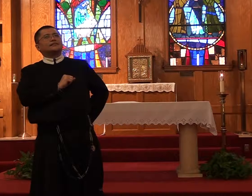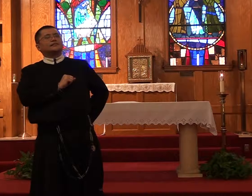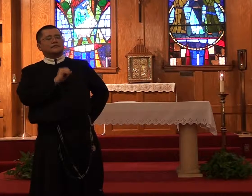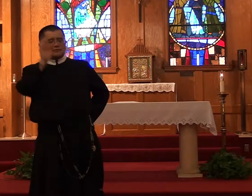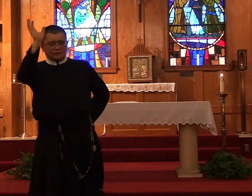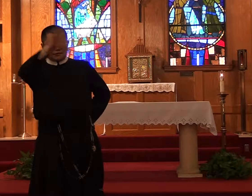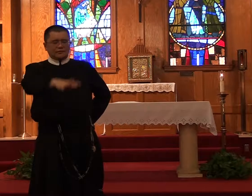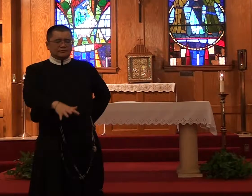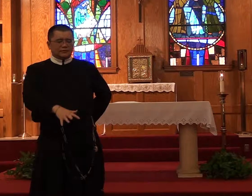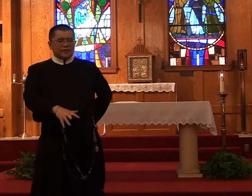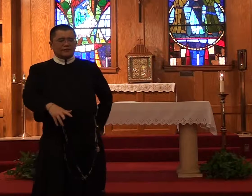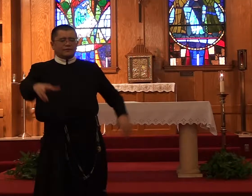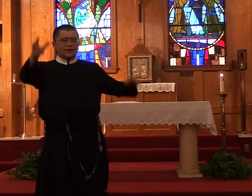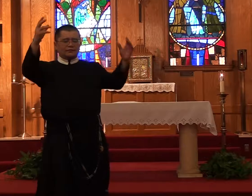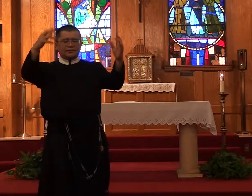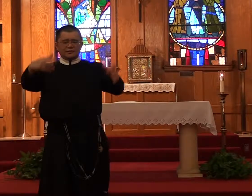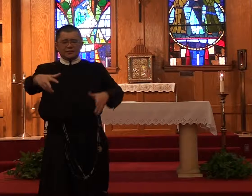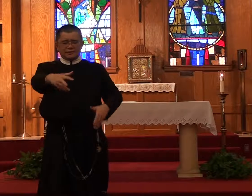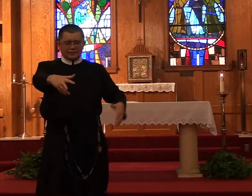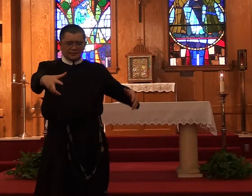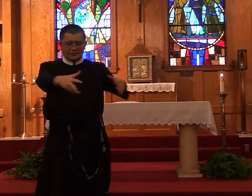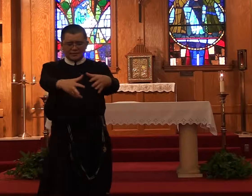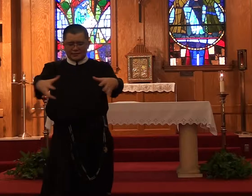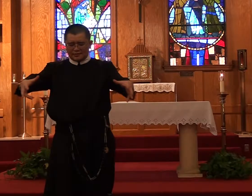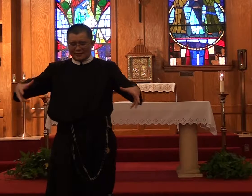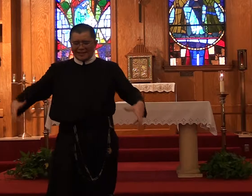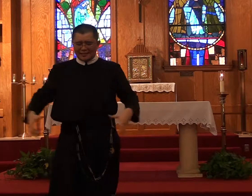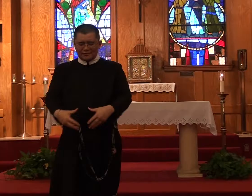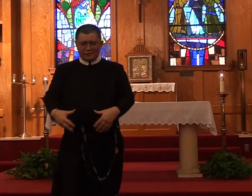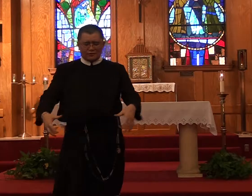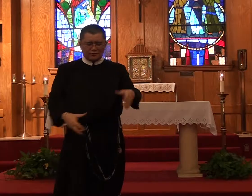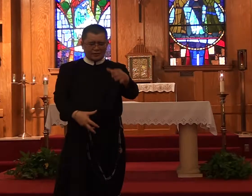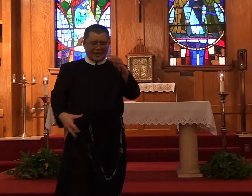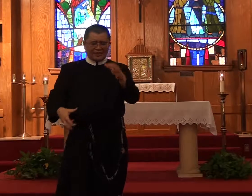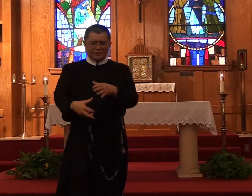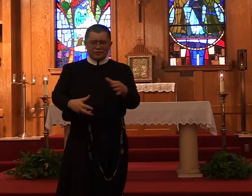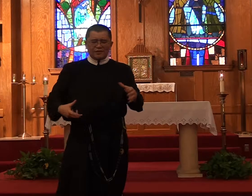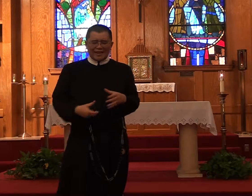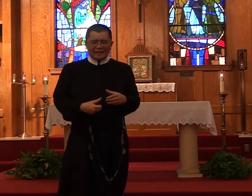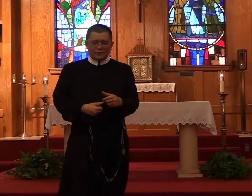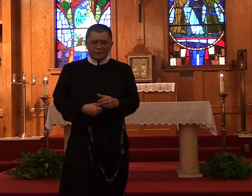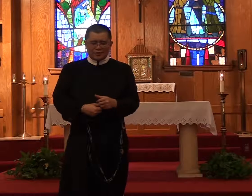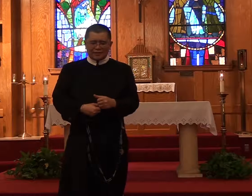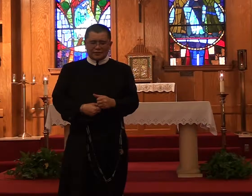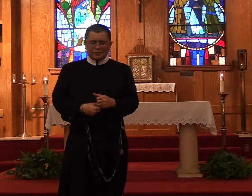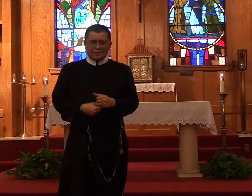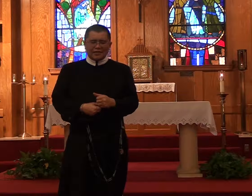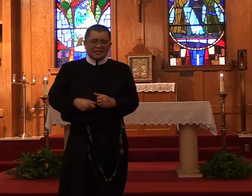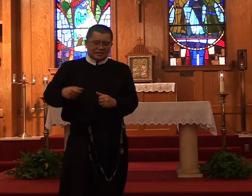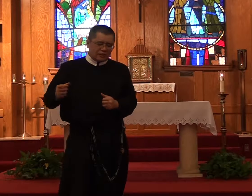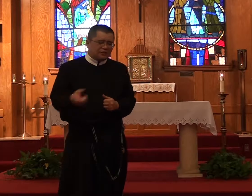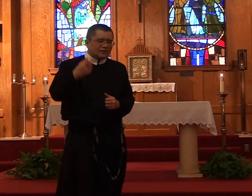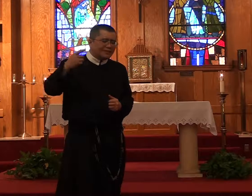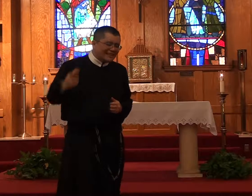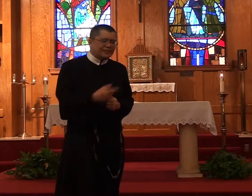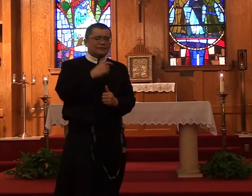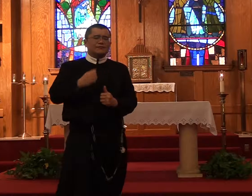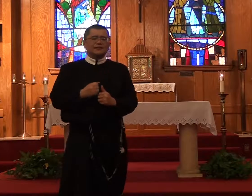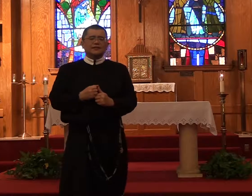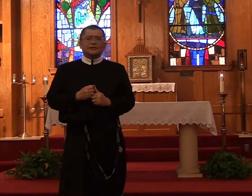Lord threw down from heaven this blanket of all kind of early animals. And the Lord said, slaughter them and eat them.